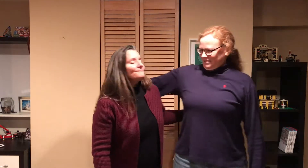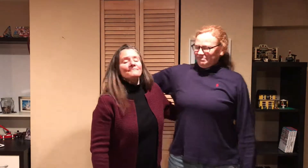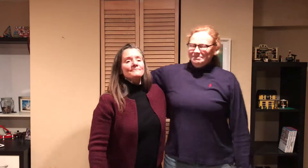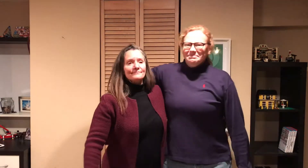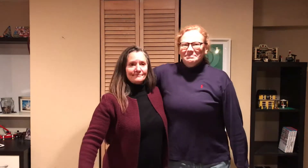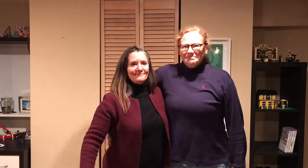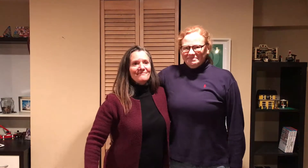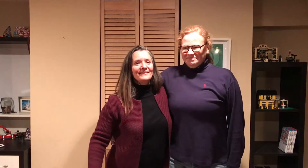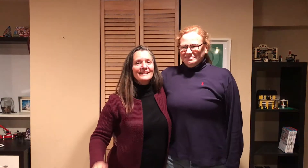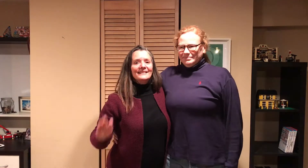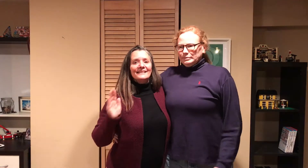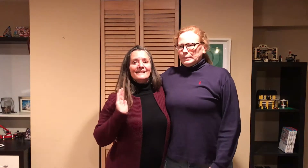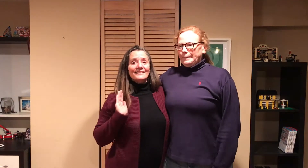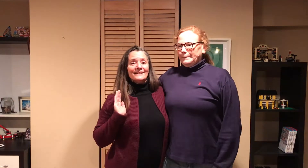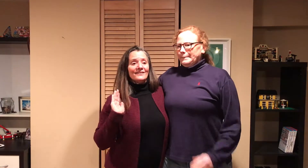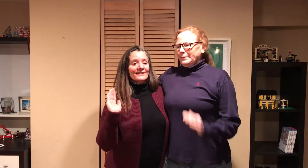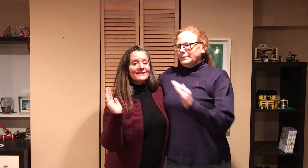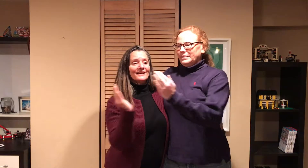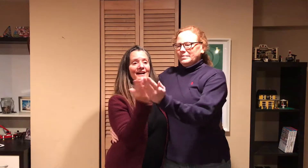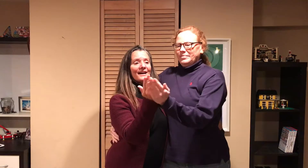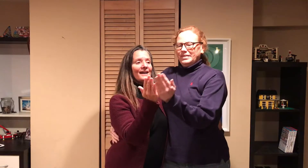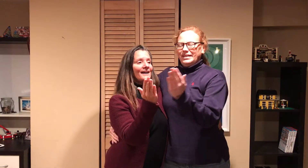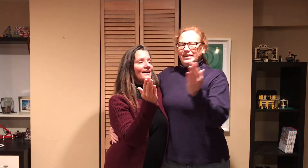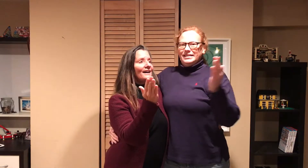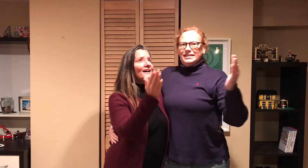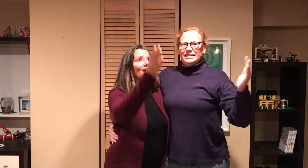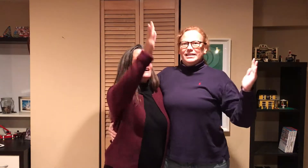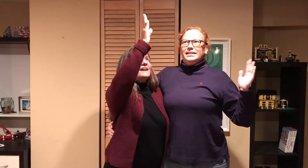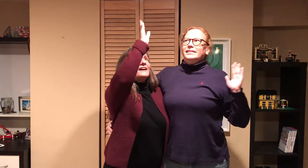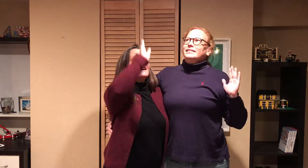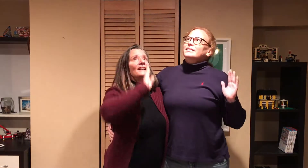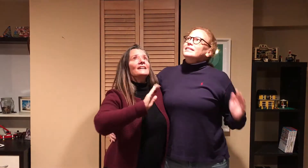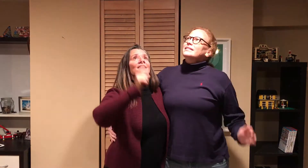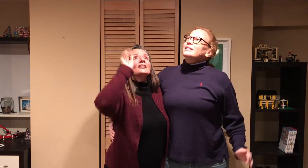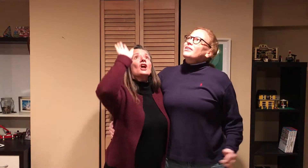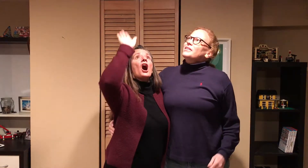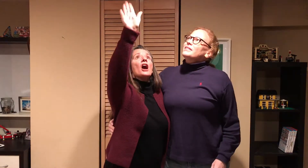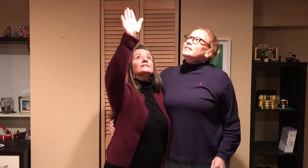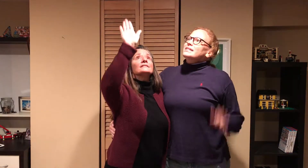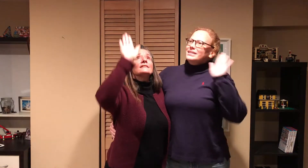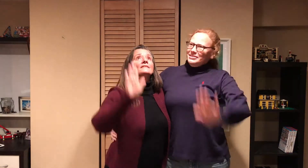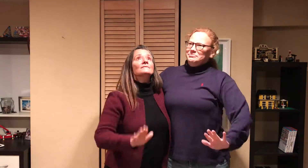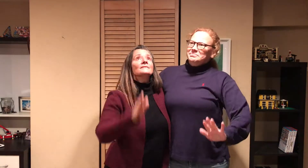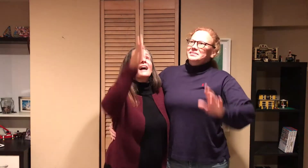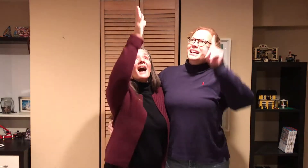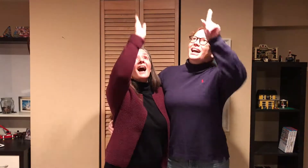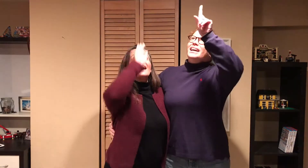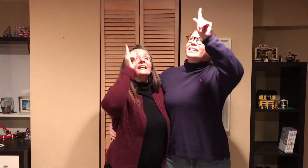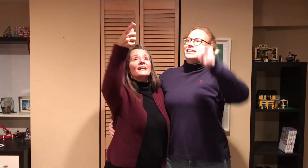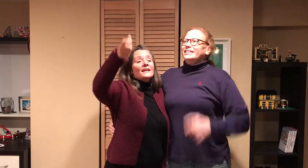Okay. Our God is an awesome God.